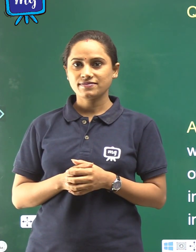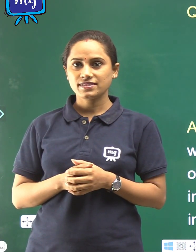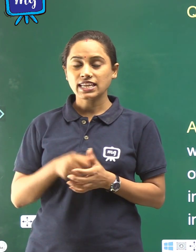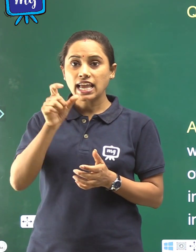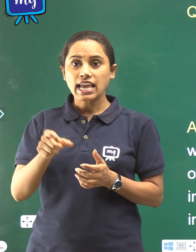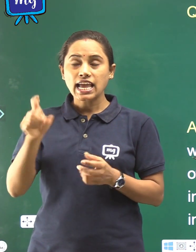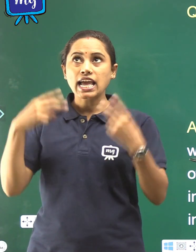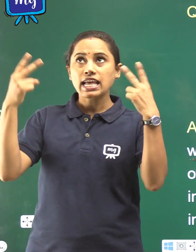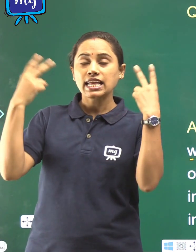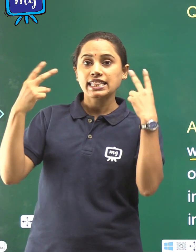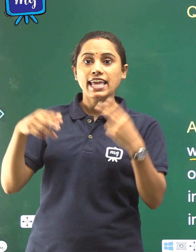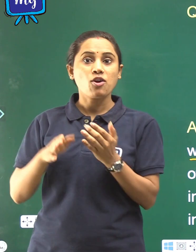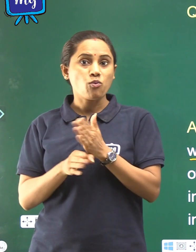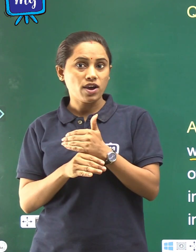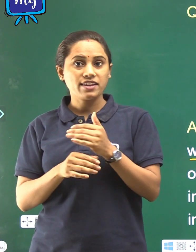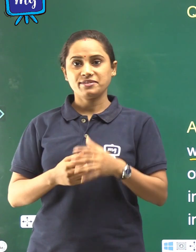they were